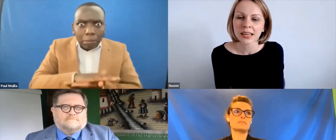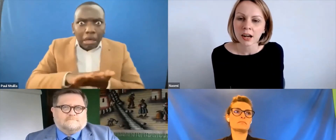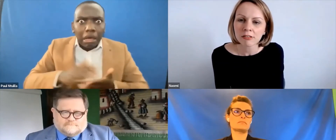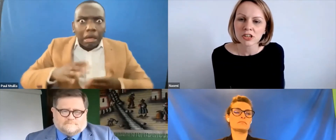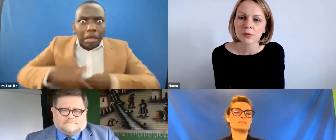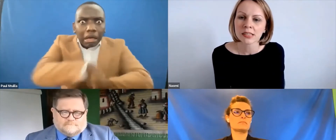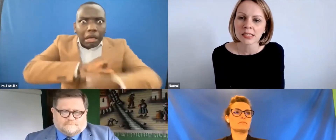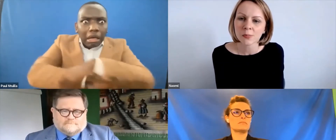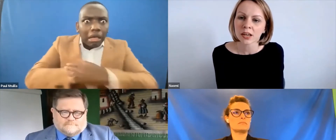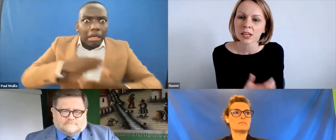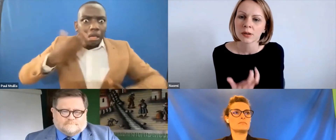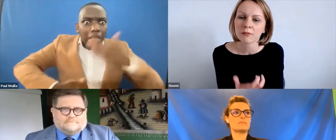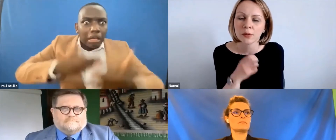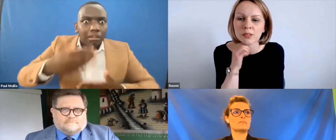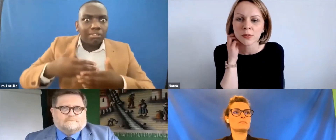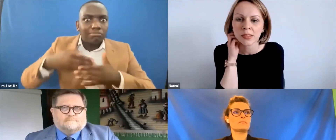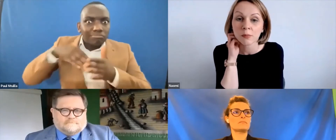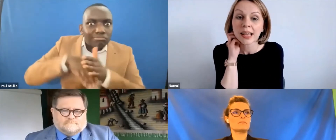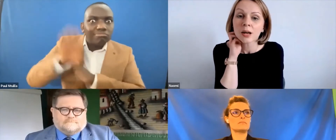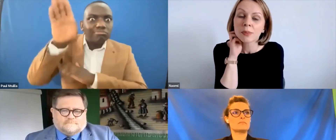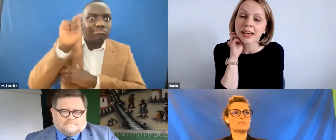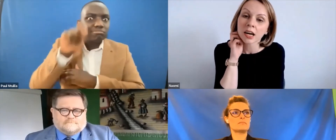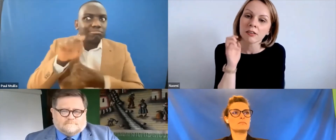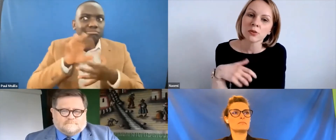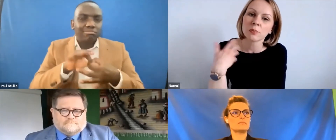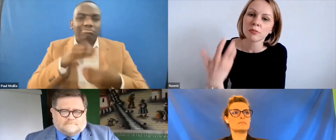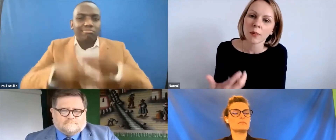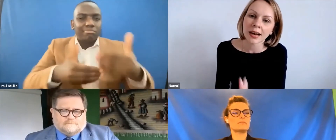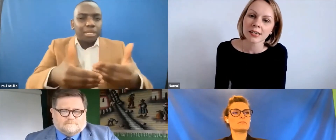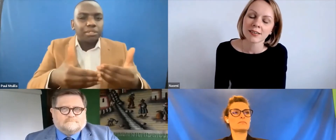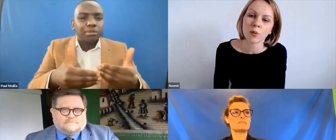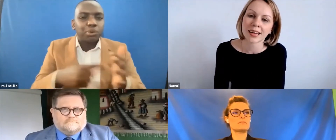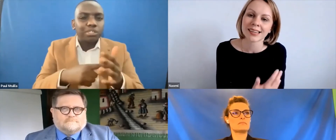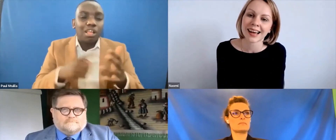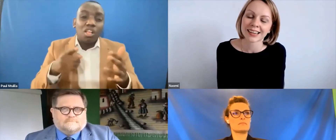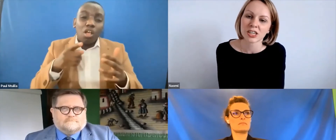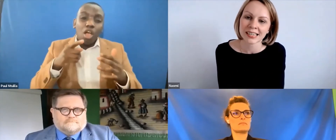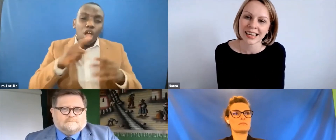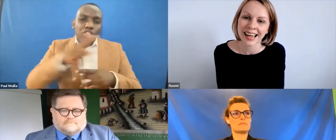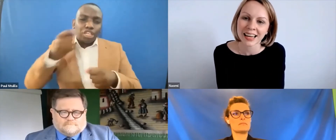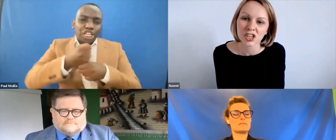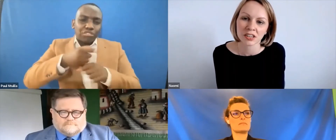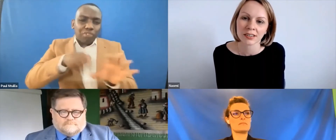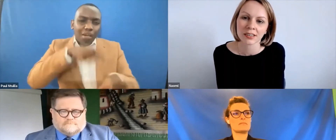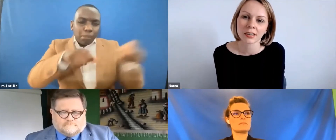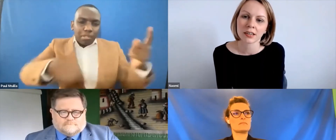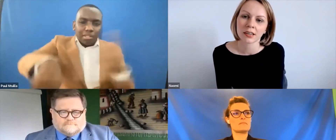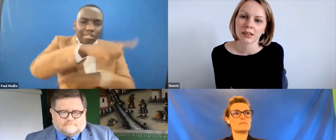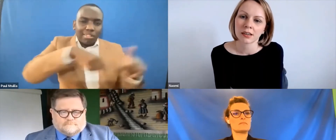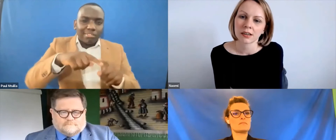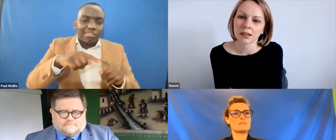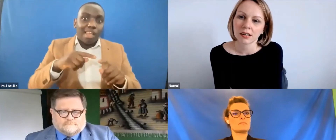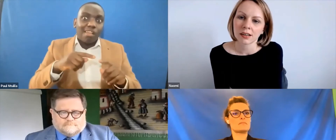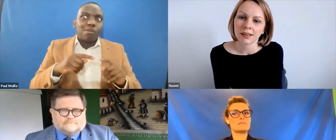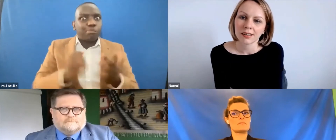can encourage you and inspire you and influence you in that way, but encourage you in a proactive way to actually take action.